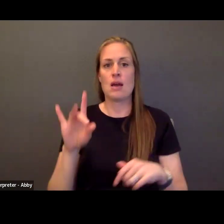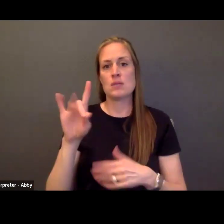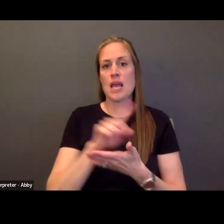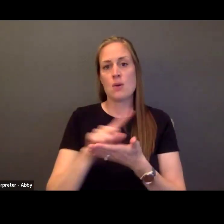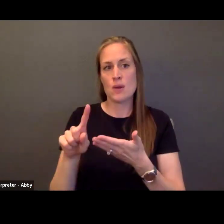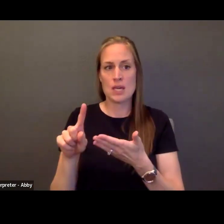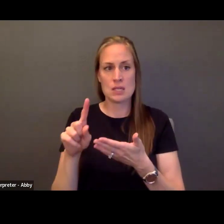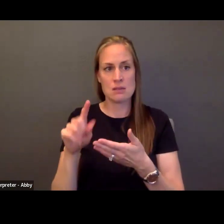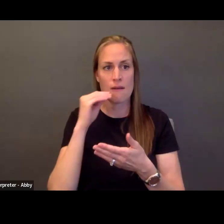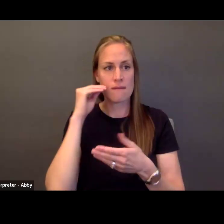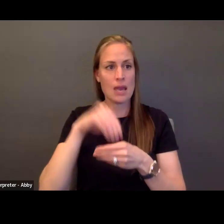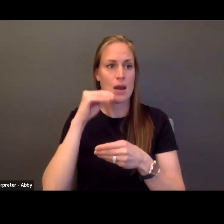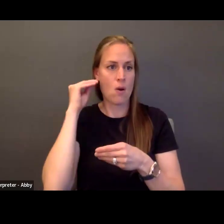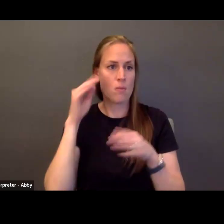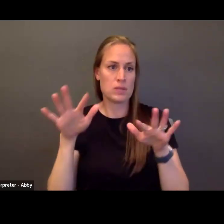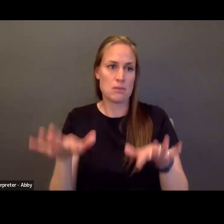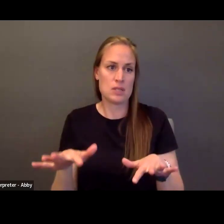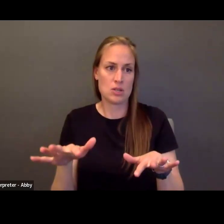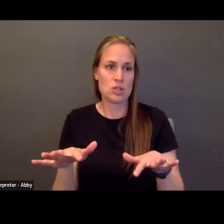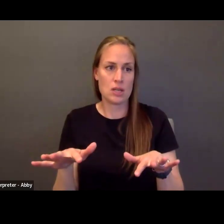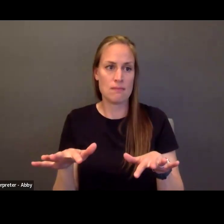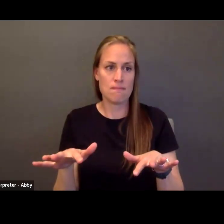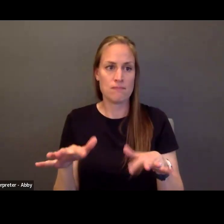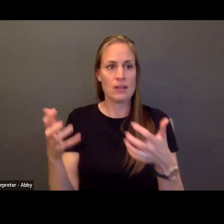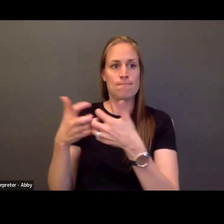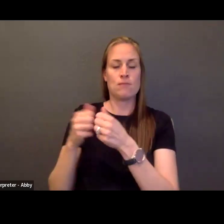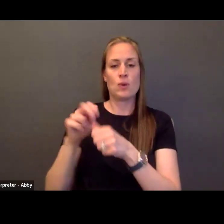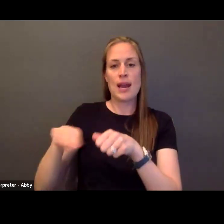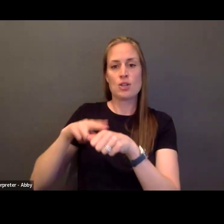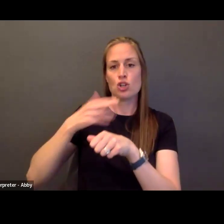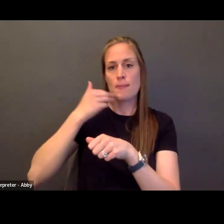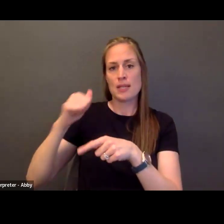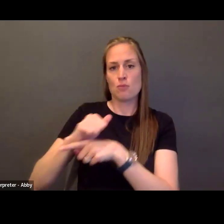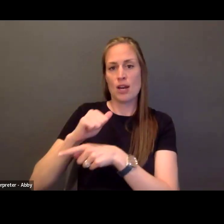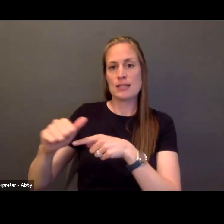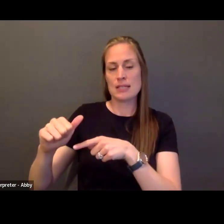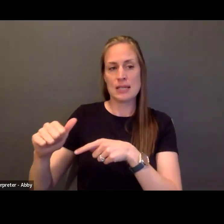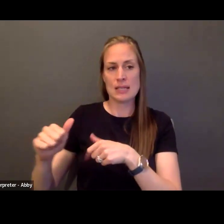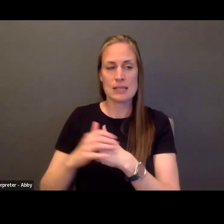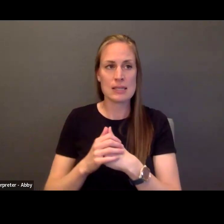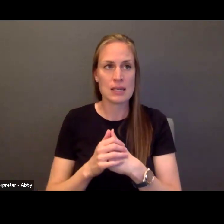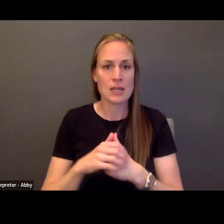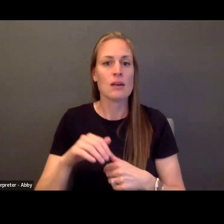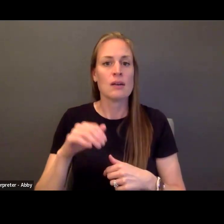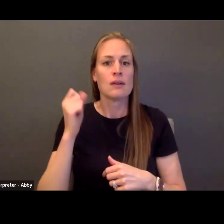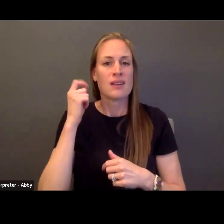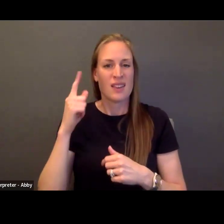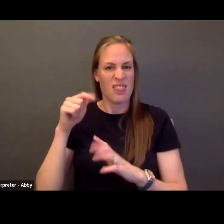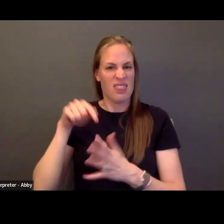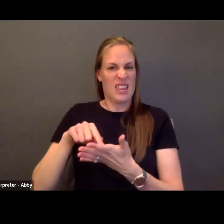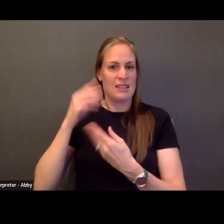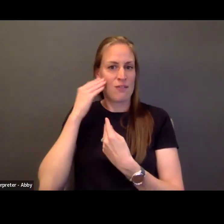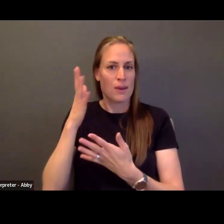also help you track what has been done on many of these recommendations. But as Jane mentioned, it will also be synthesized in the